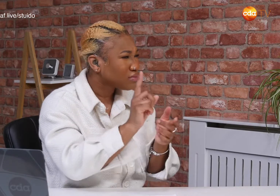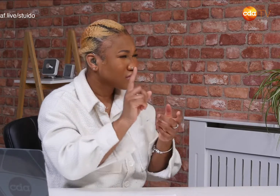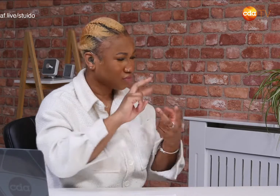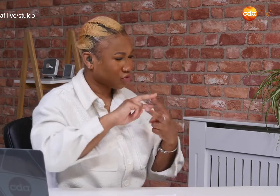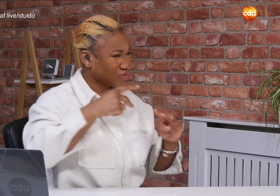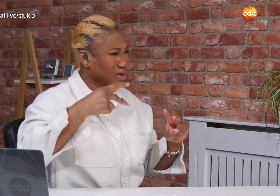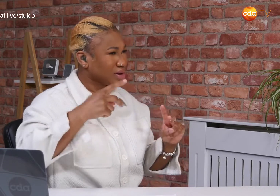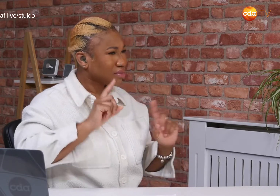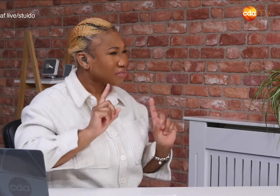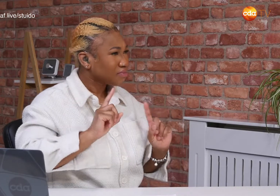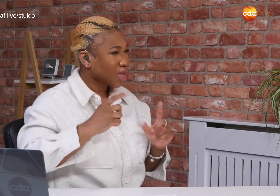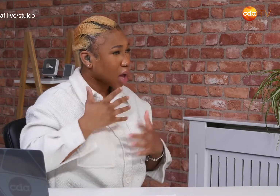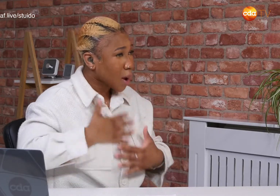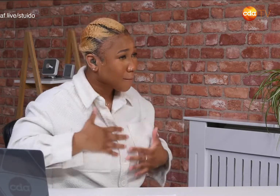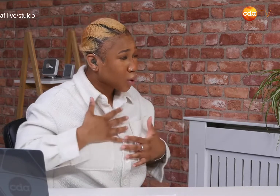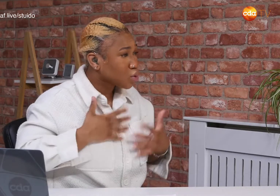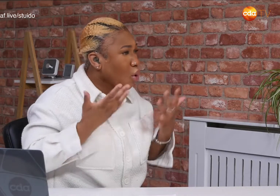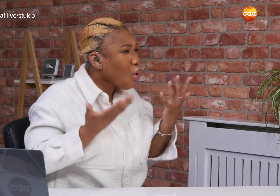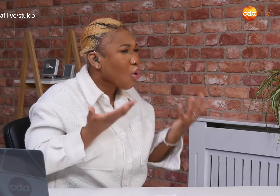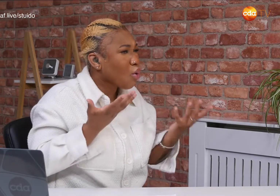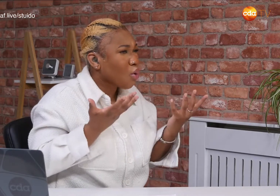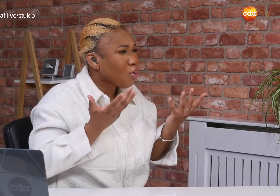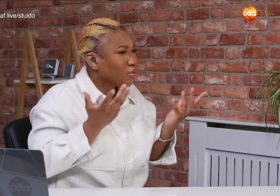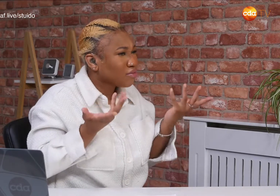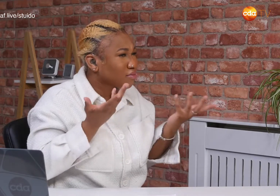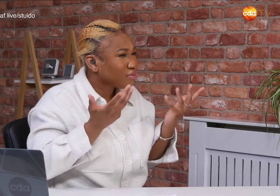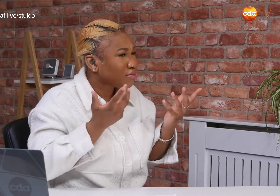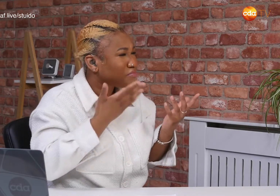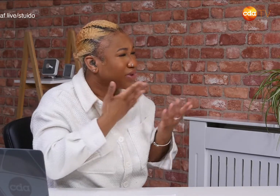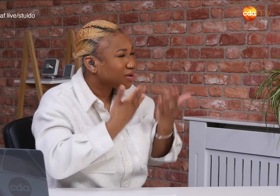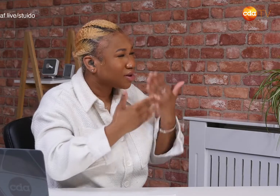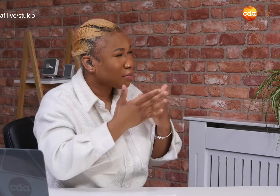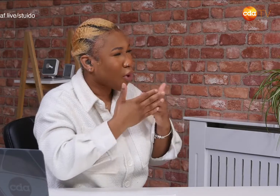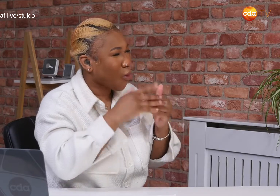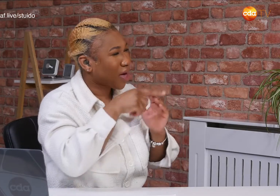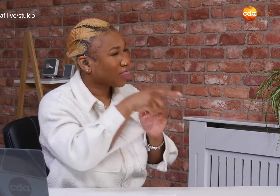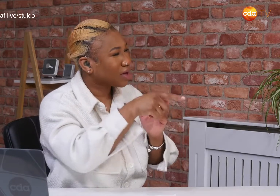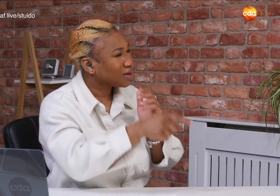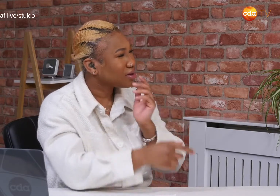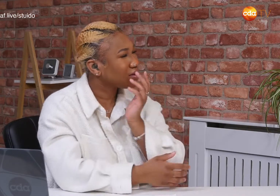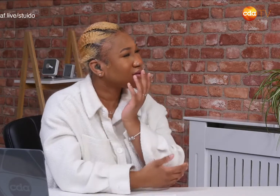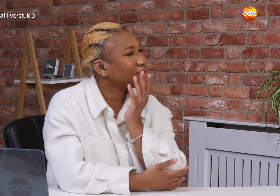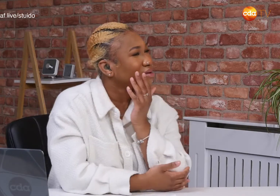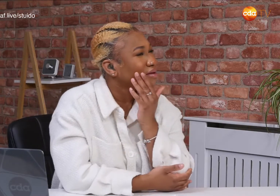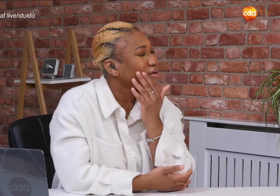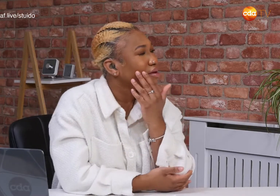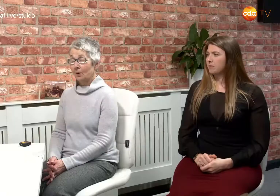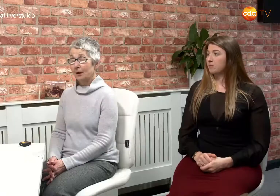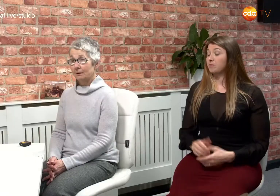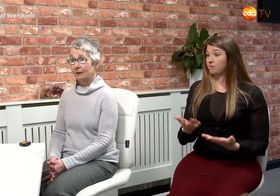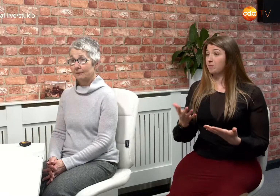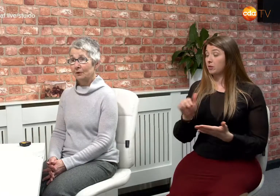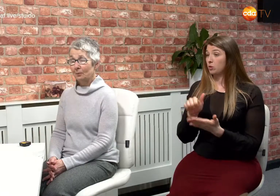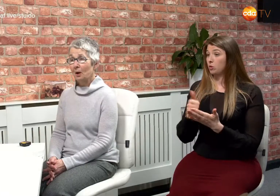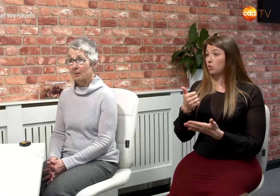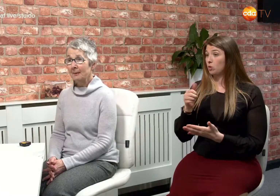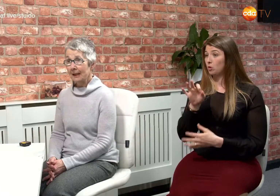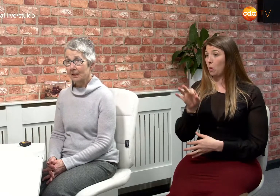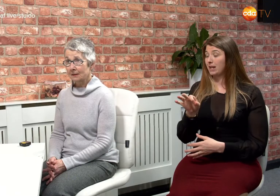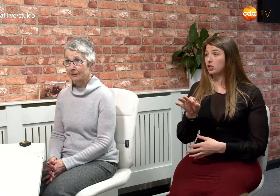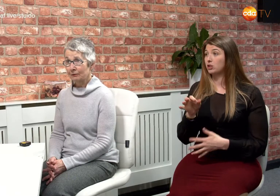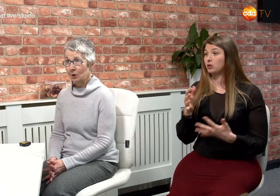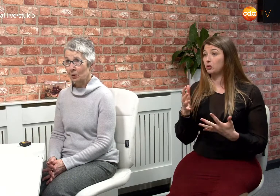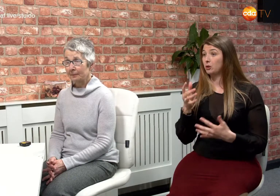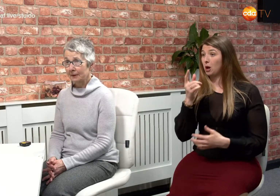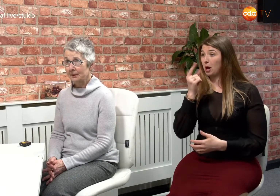So these chromosomes, what are they? Is it like an emotional thing? Is it a hormone, or what is it? So you're